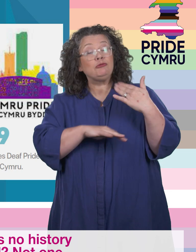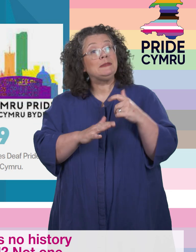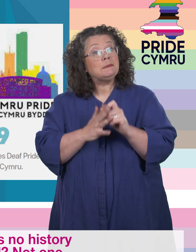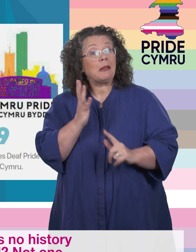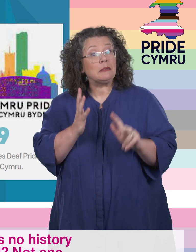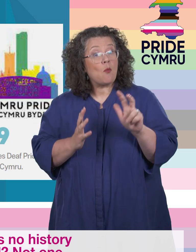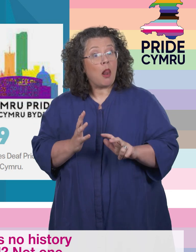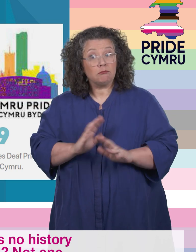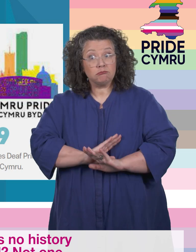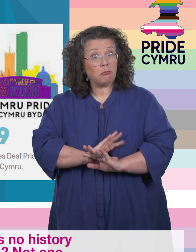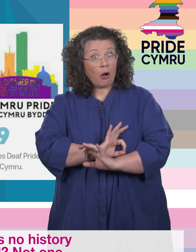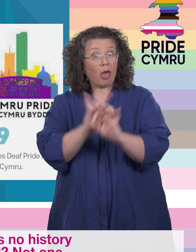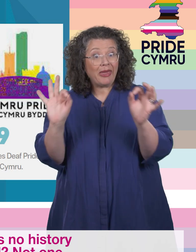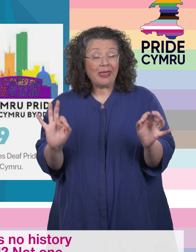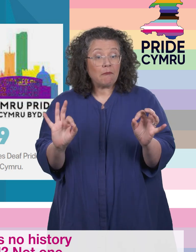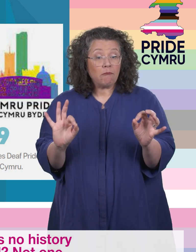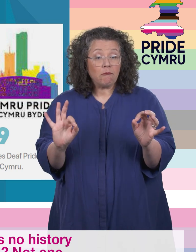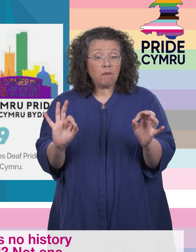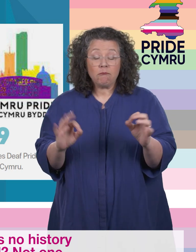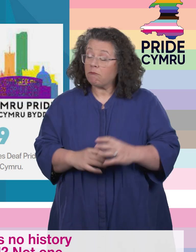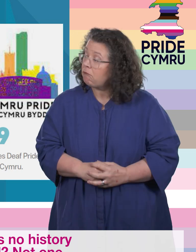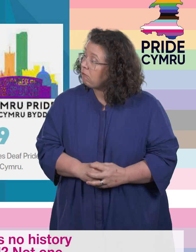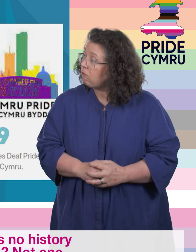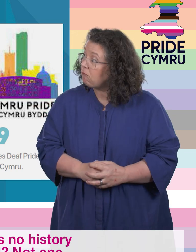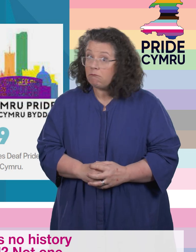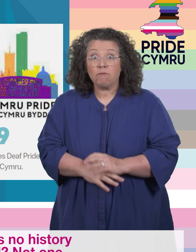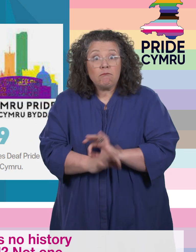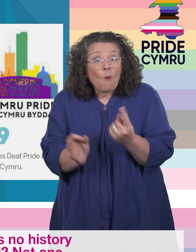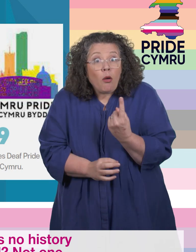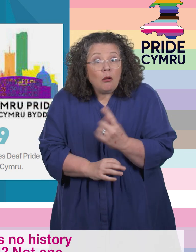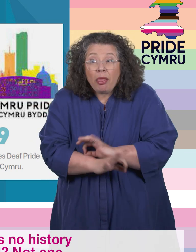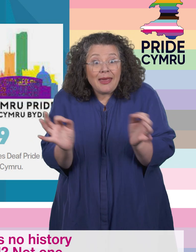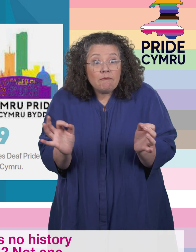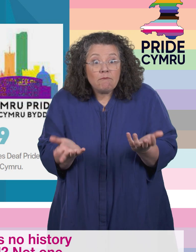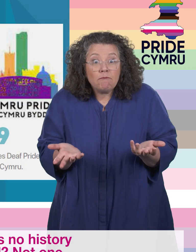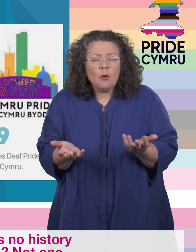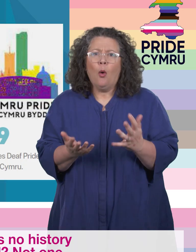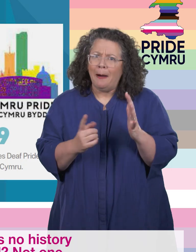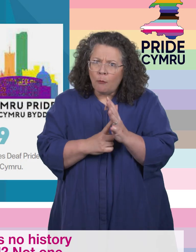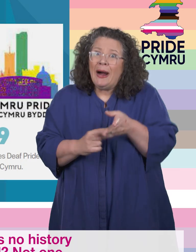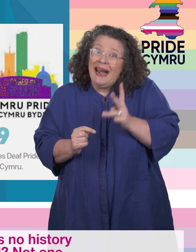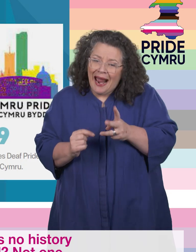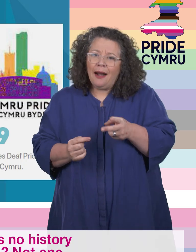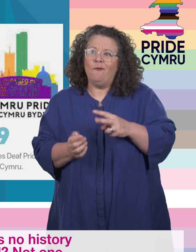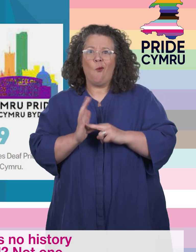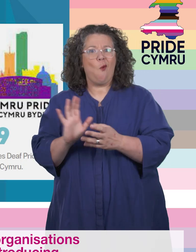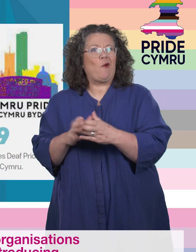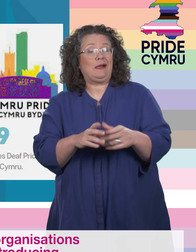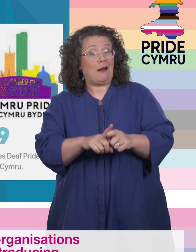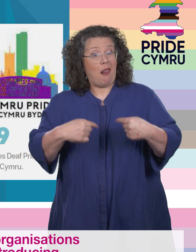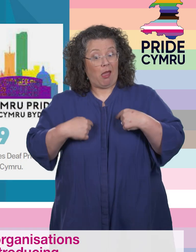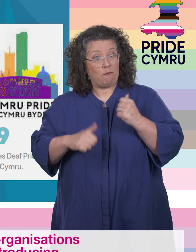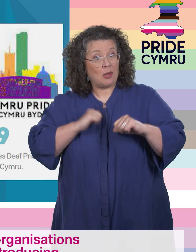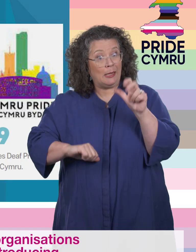2019, did you know there is no history of disability in Wales at all? Not one. So